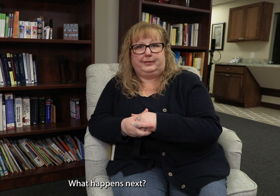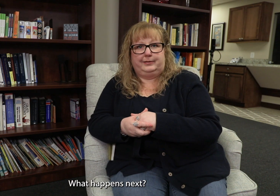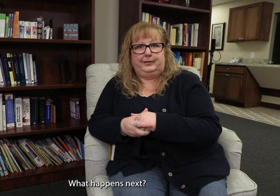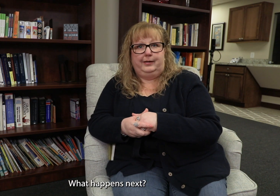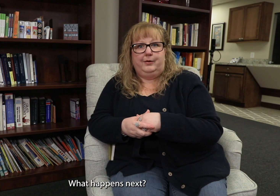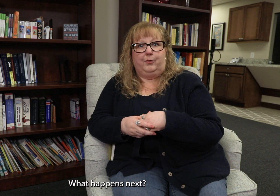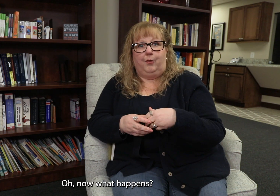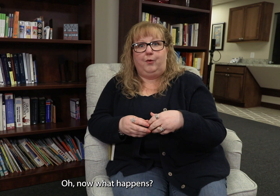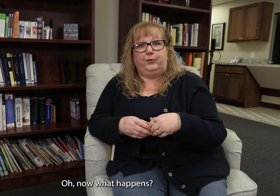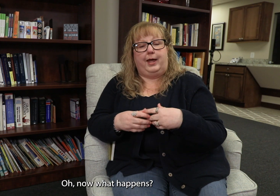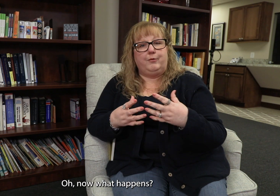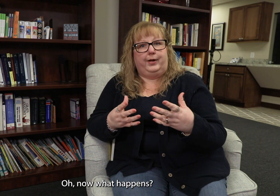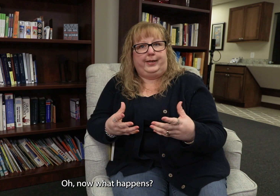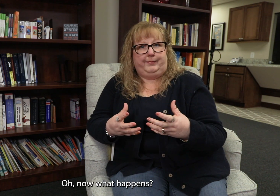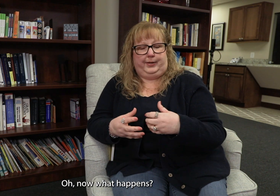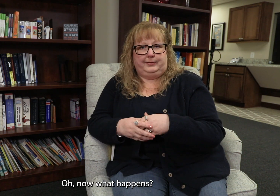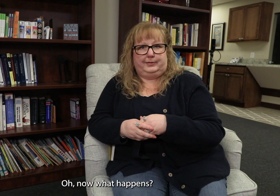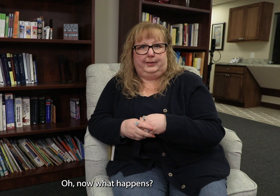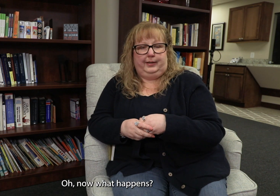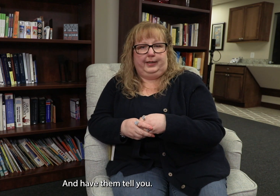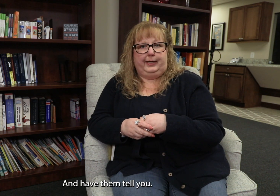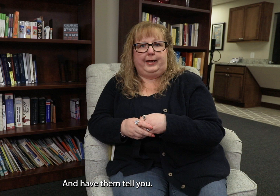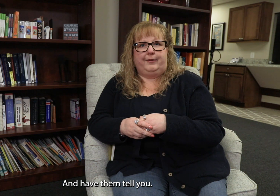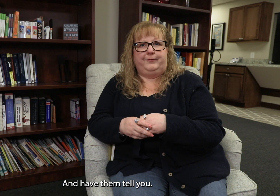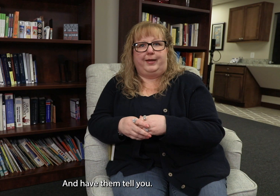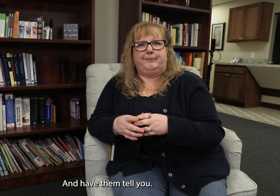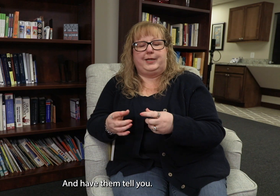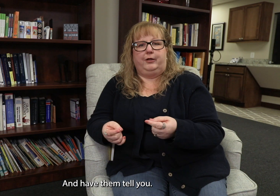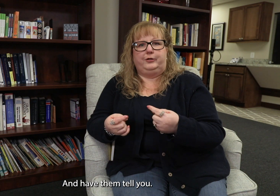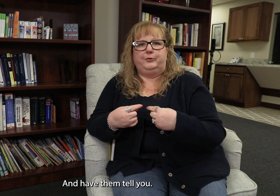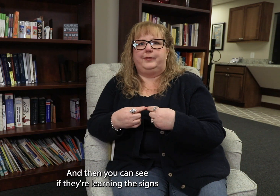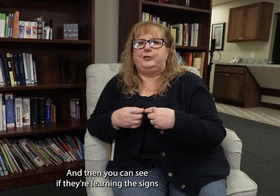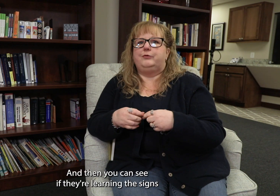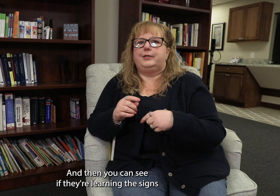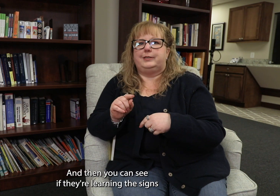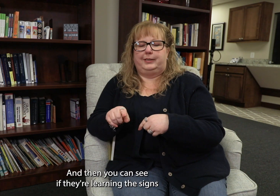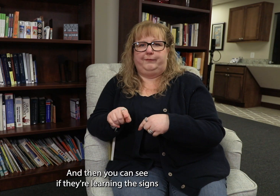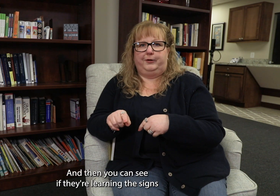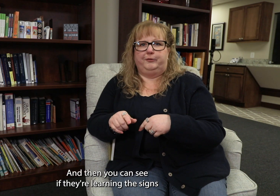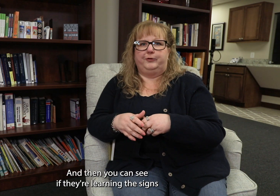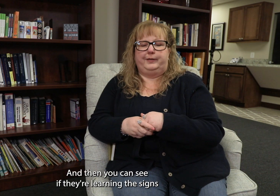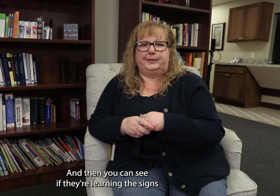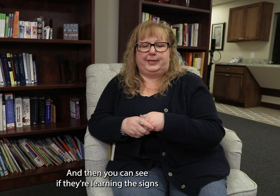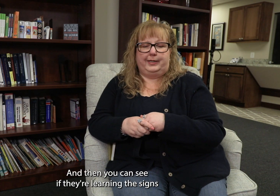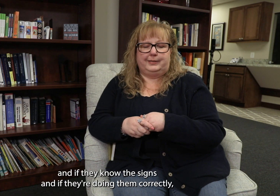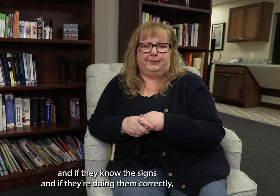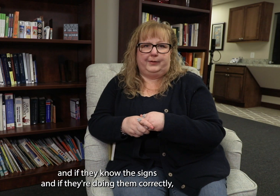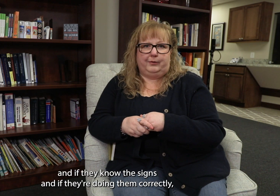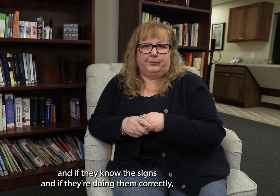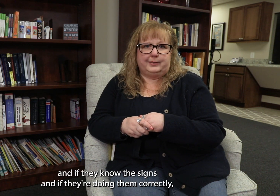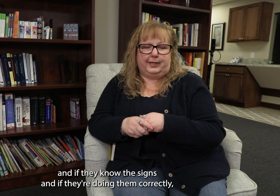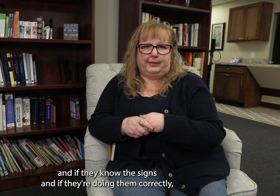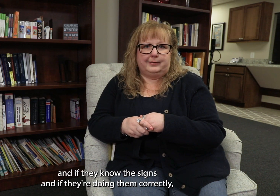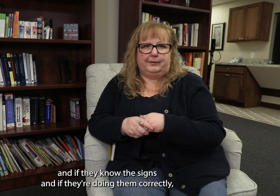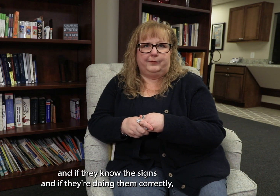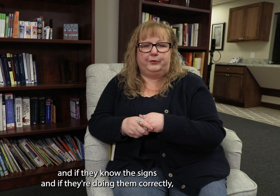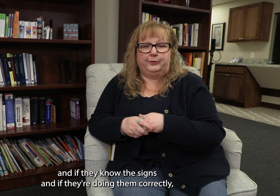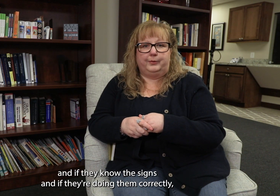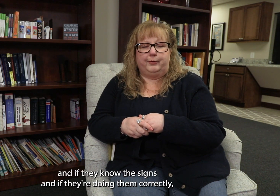next? Oh, now what happens? And have them tell you, and then you can see if they're learning the signs and if they know the signs and if they're doing them